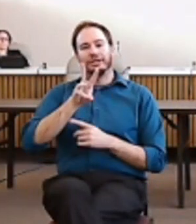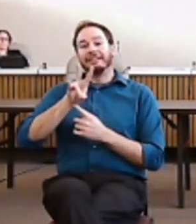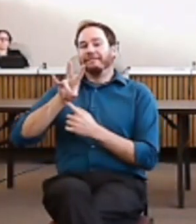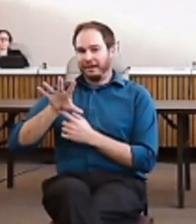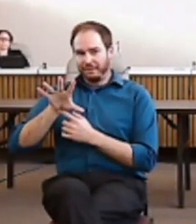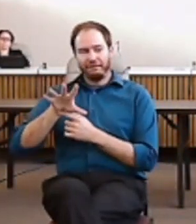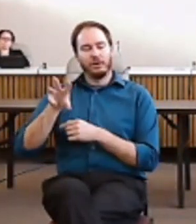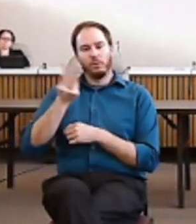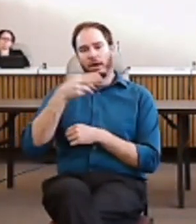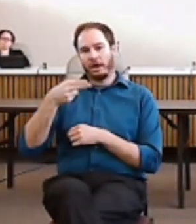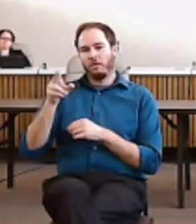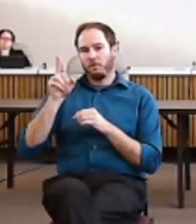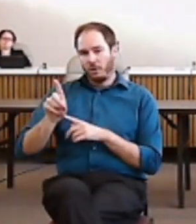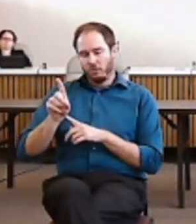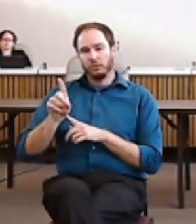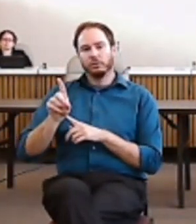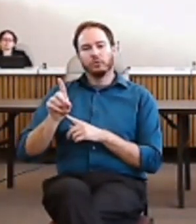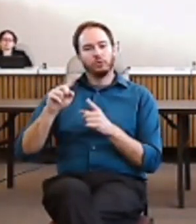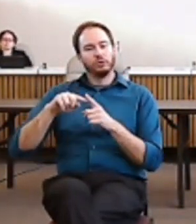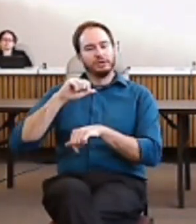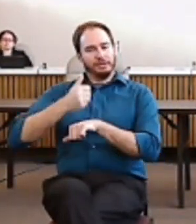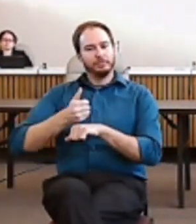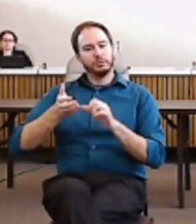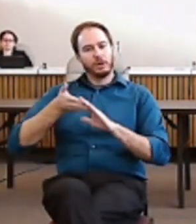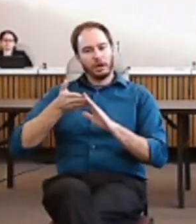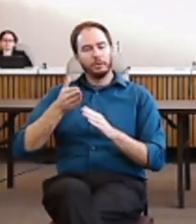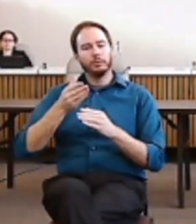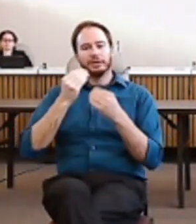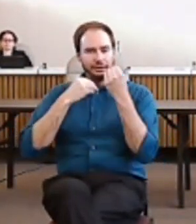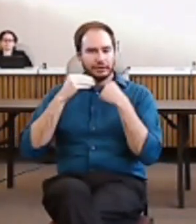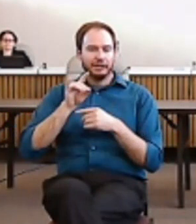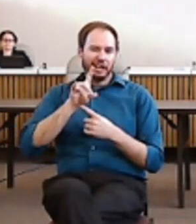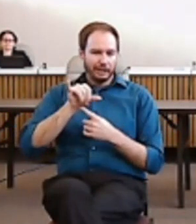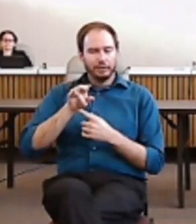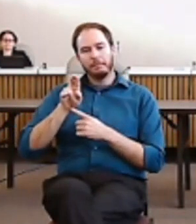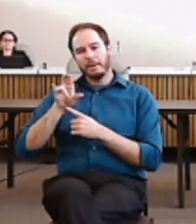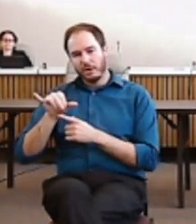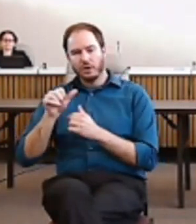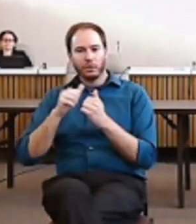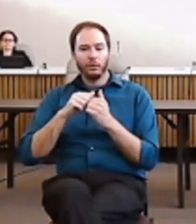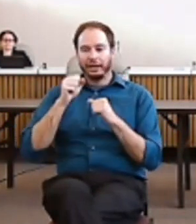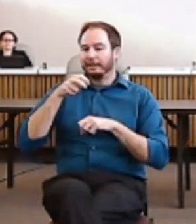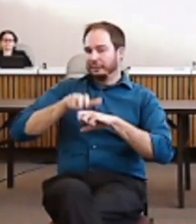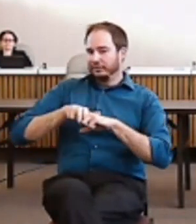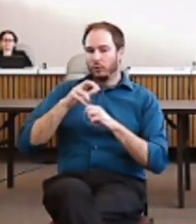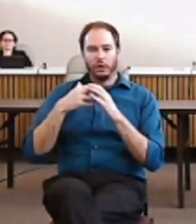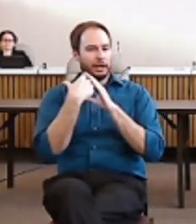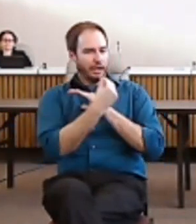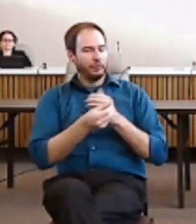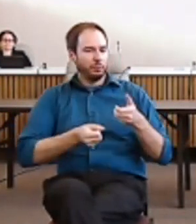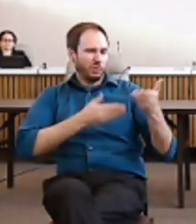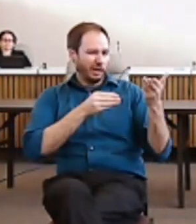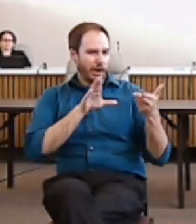3675 West Henrietta Road, to establish and operate a deli and bakery with dine-in and takeout meal service.